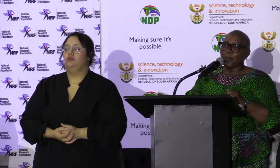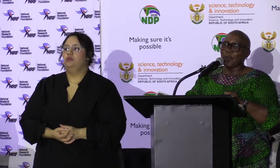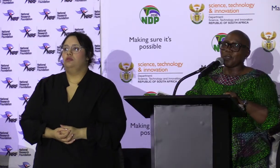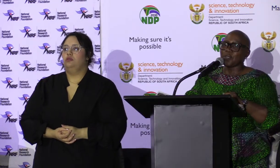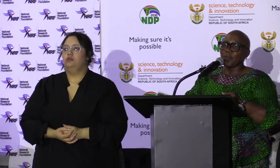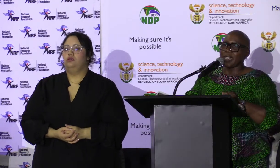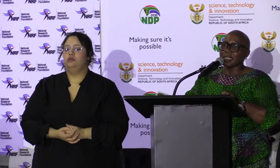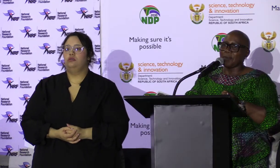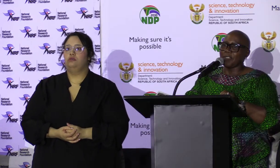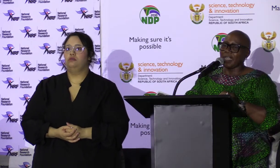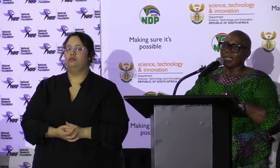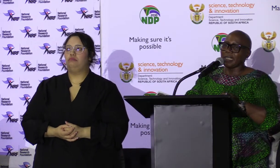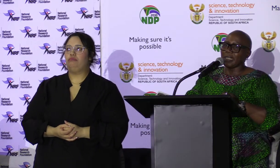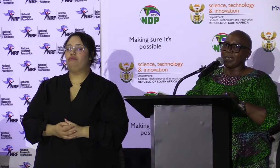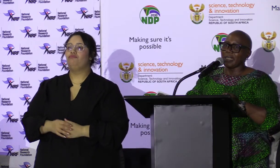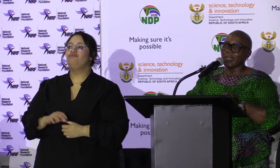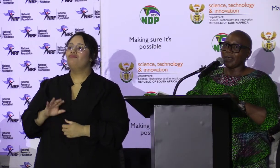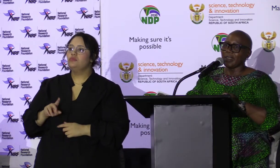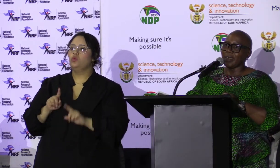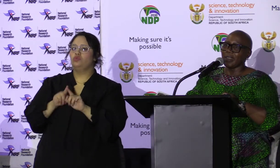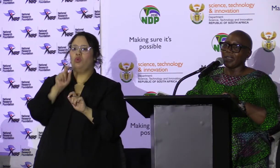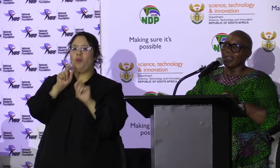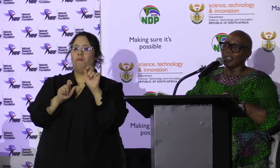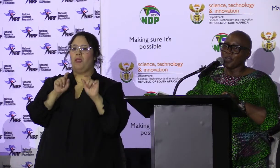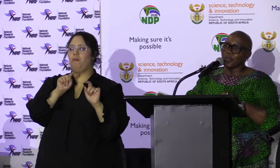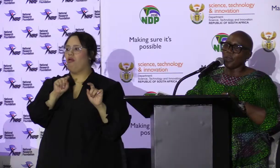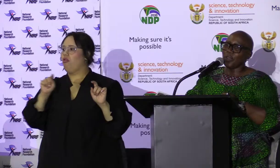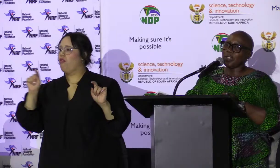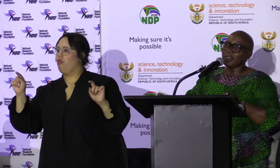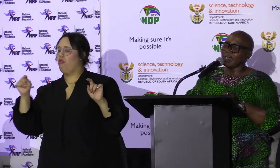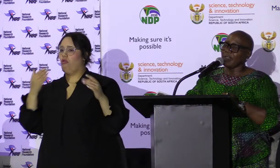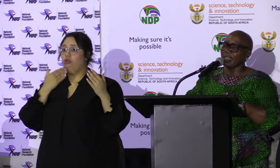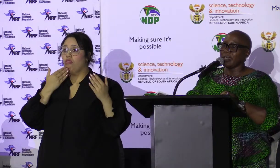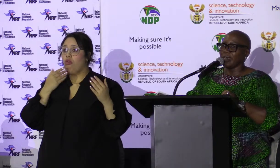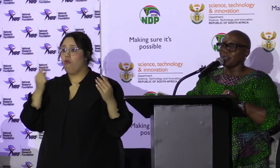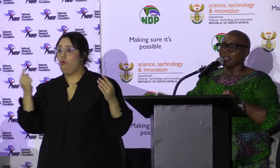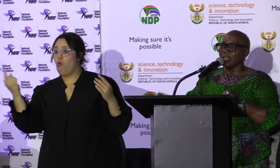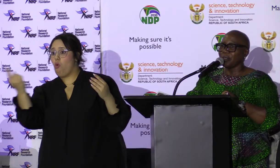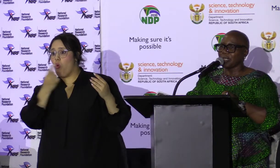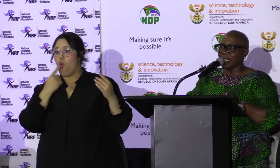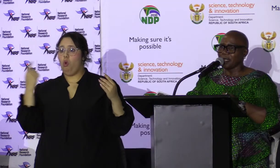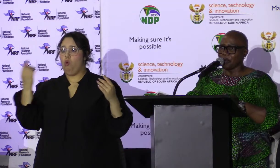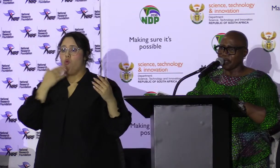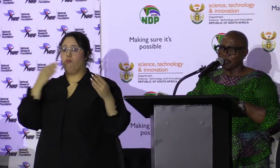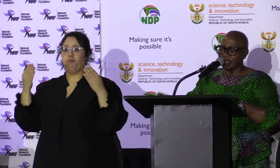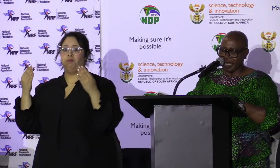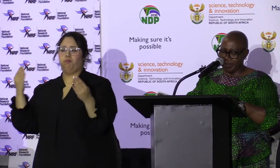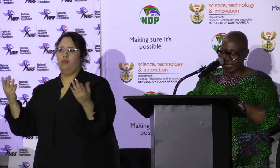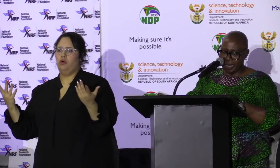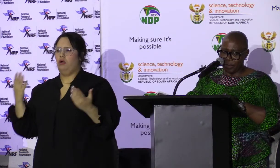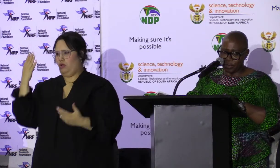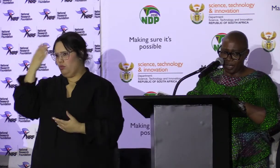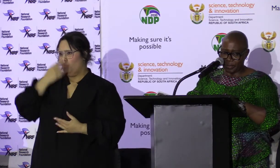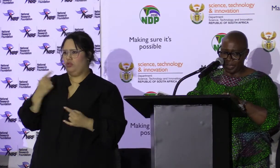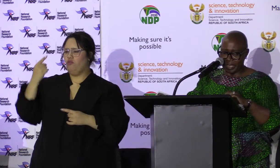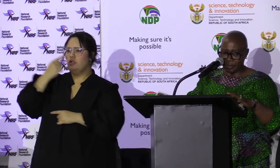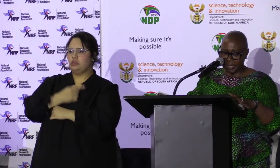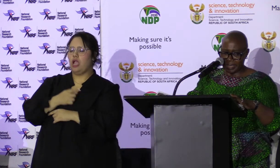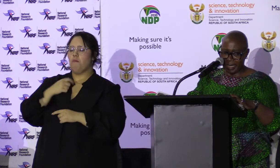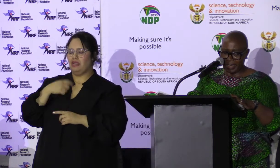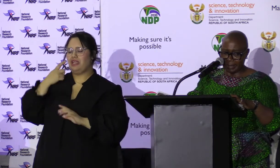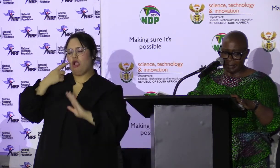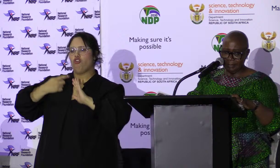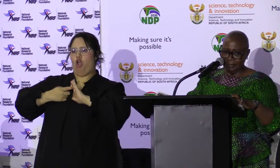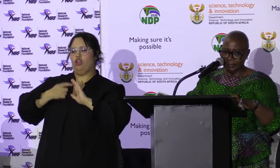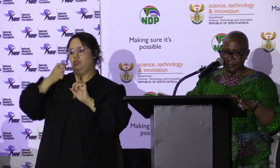There are people also, as I'm thanking you all that we are here today on such a beautiful day, that I want to